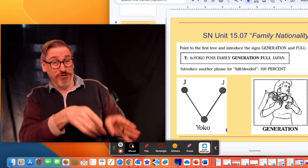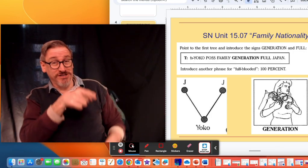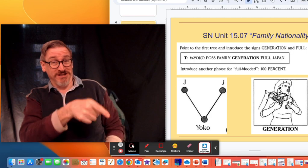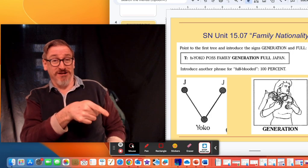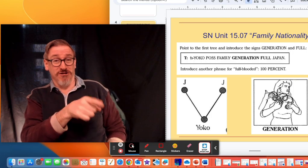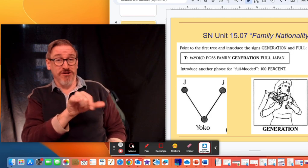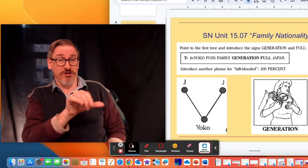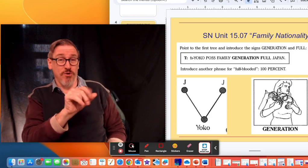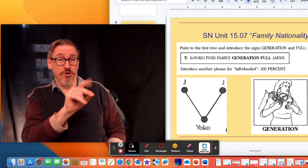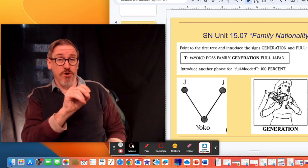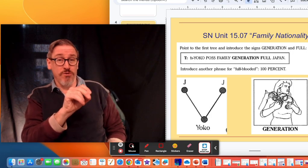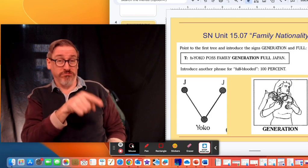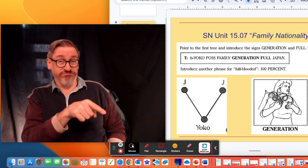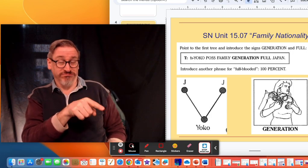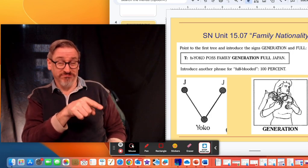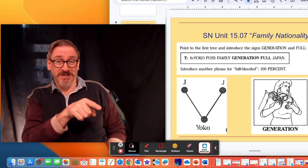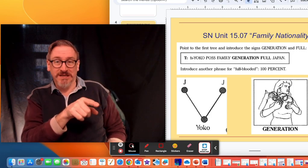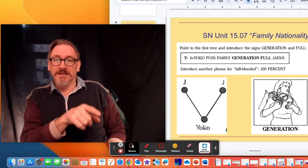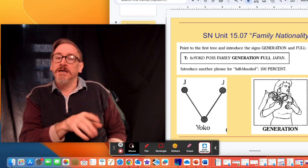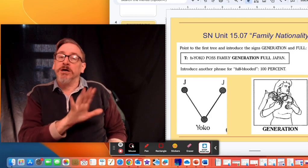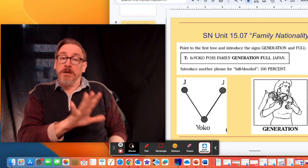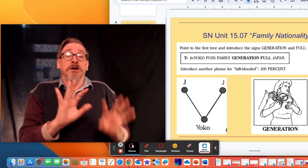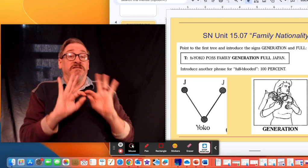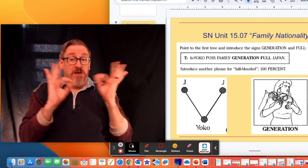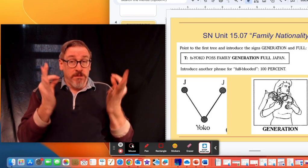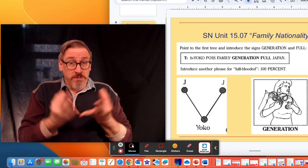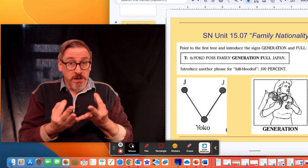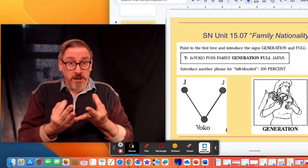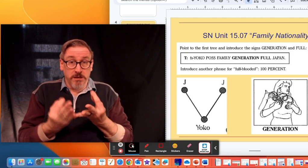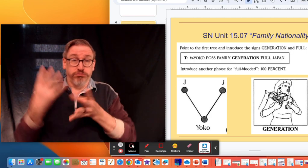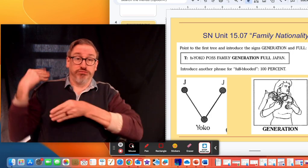that person there, Yoko,